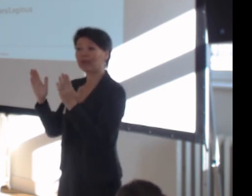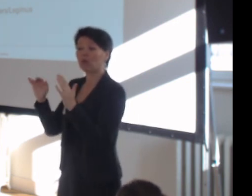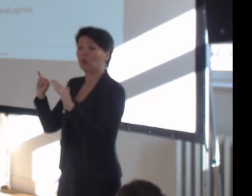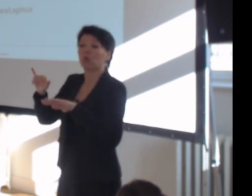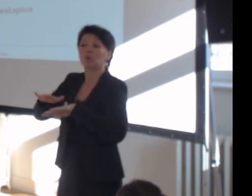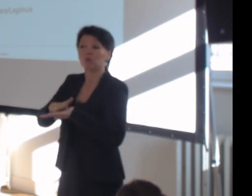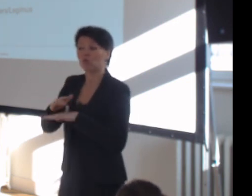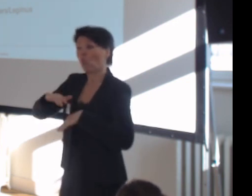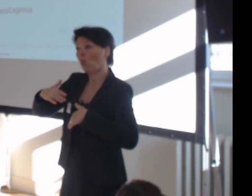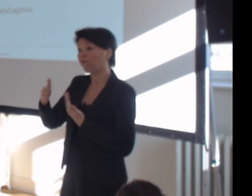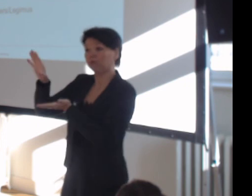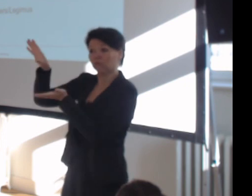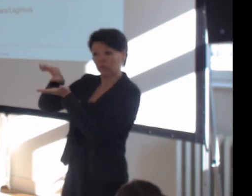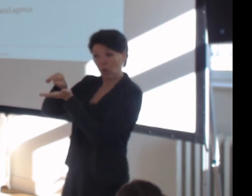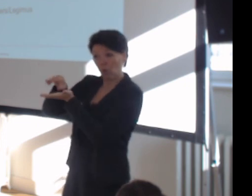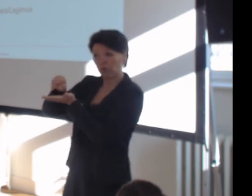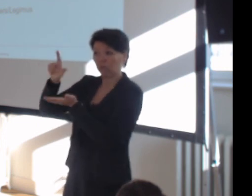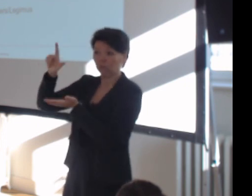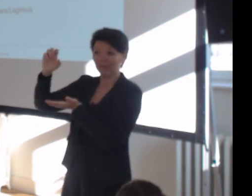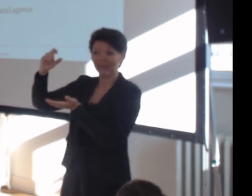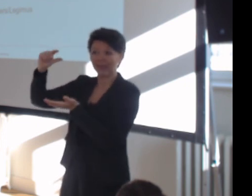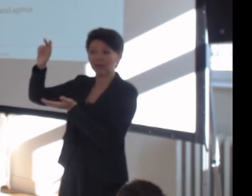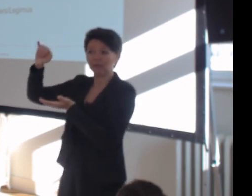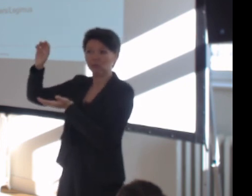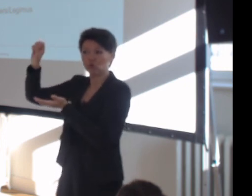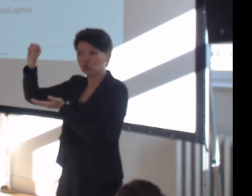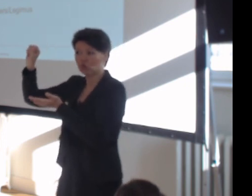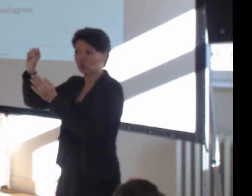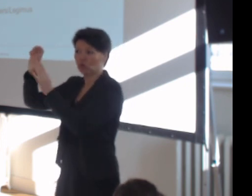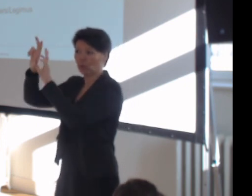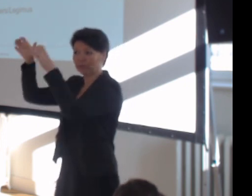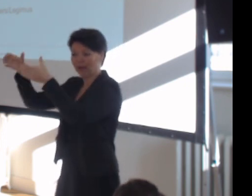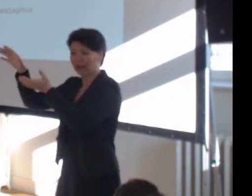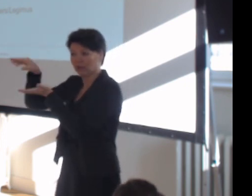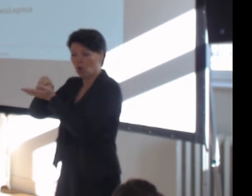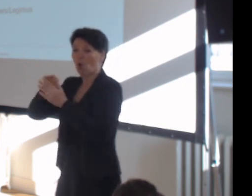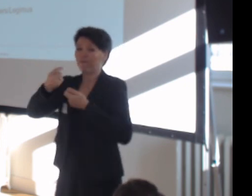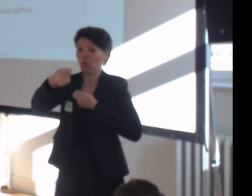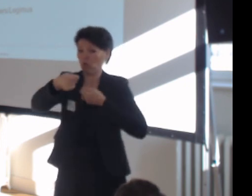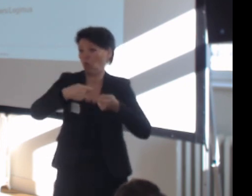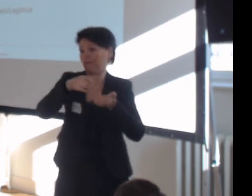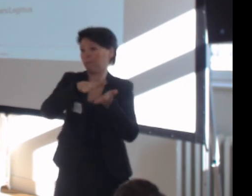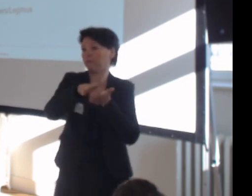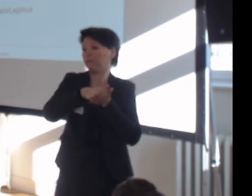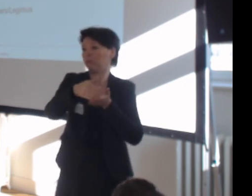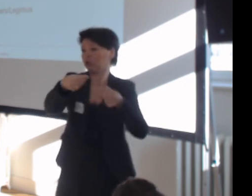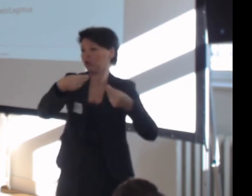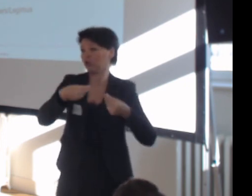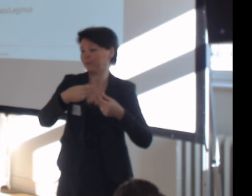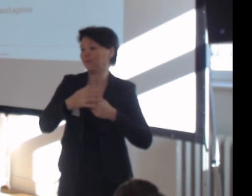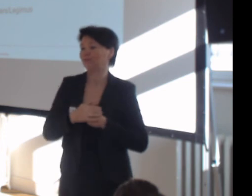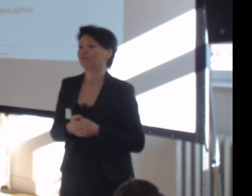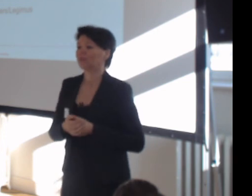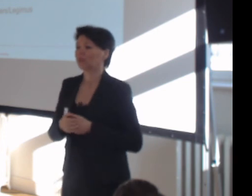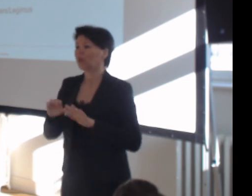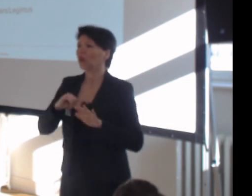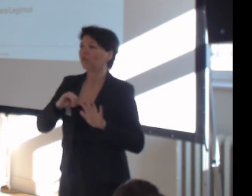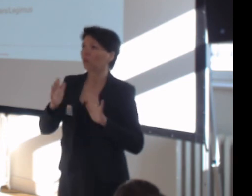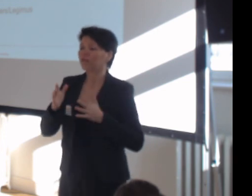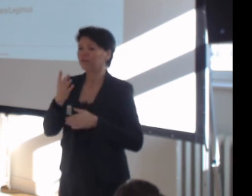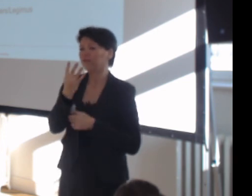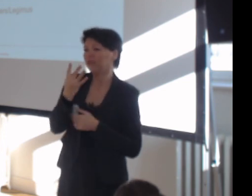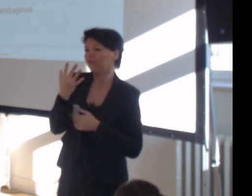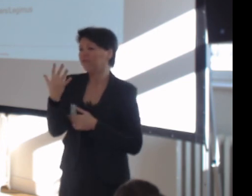download the titles from Legmus or they buy them from producers or publishers. There's about 4 or 5 publishers in Sweden